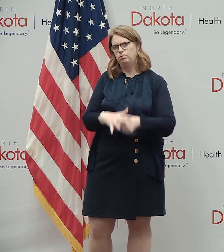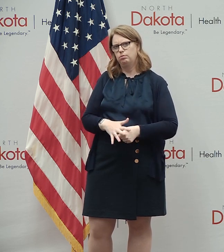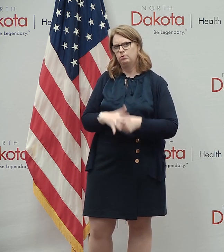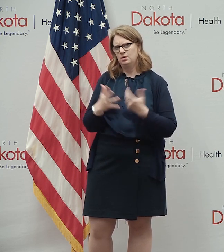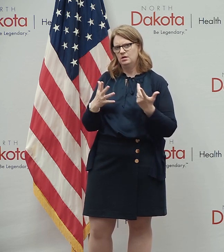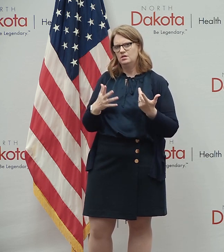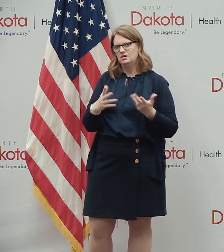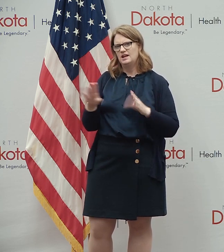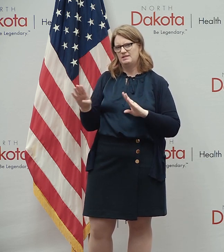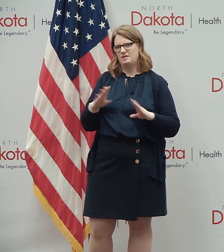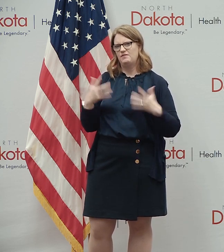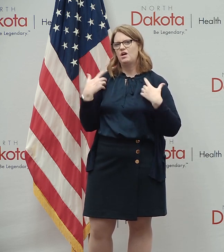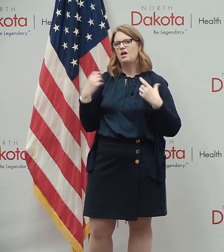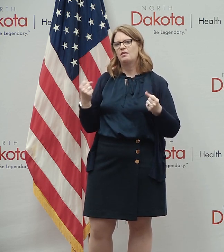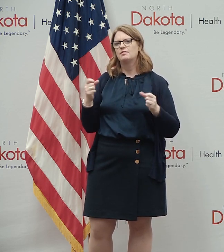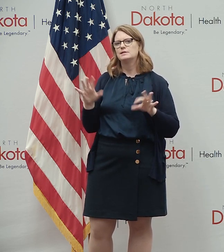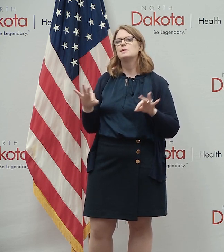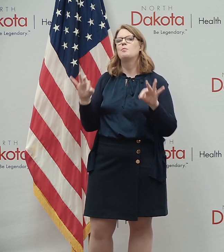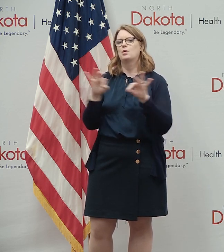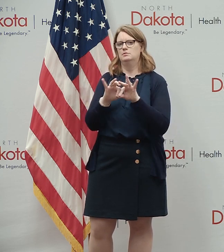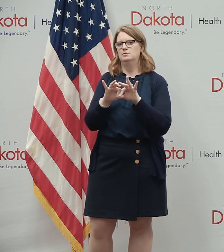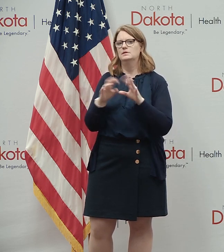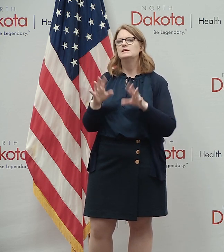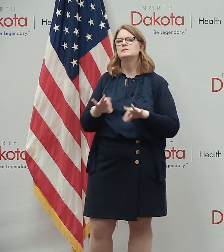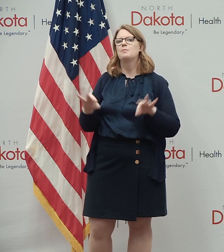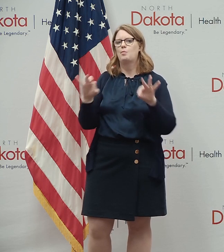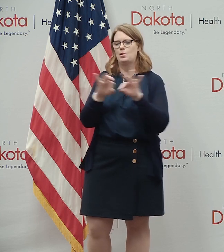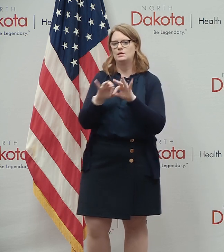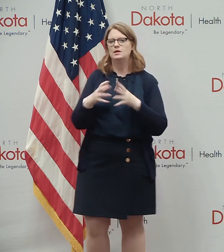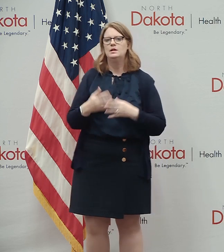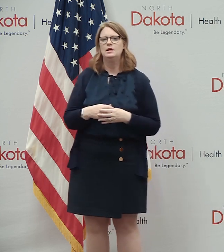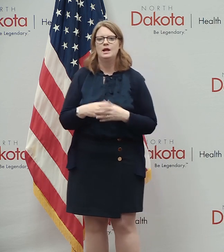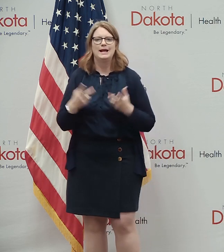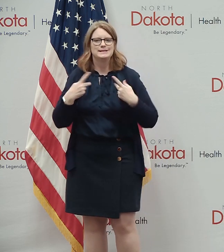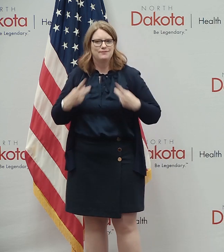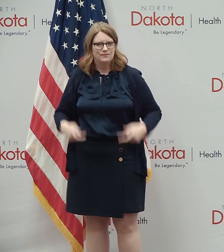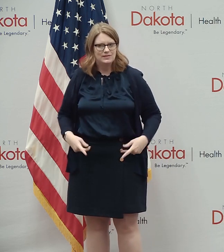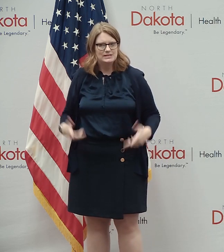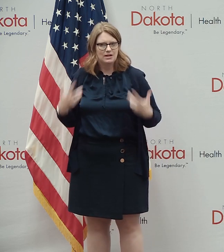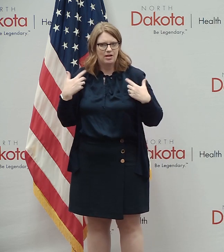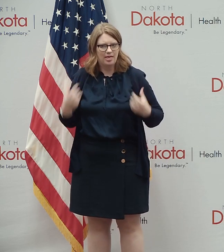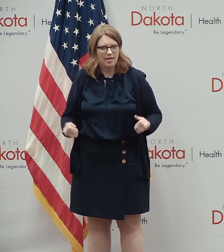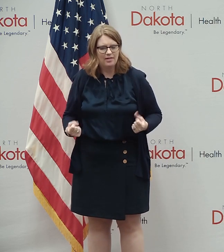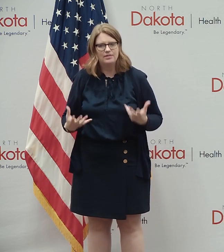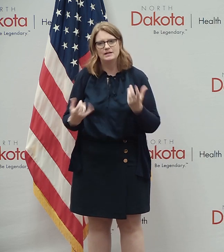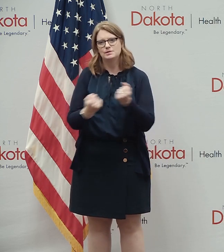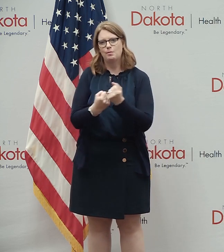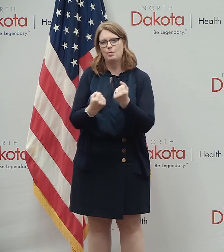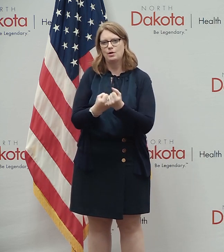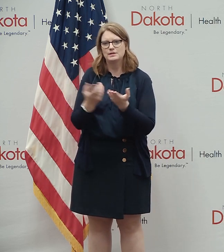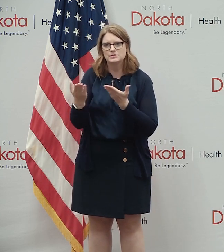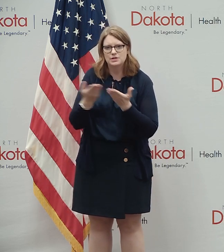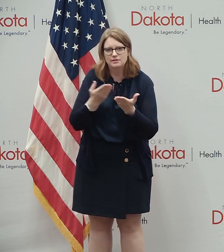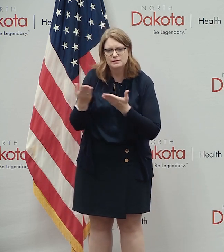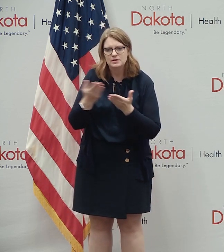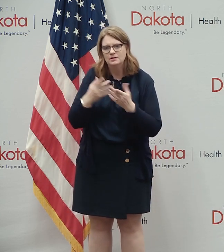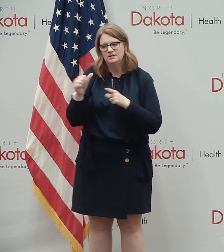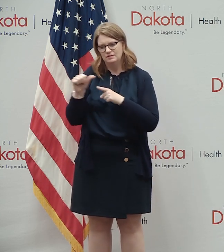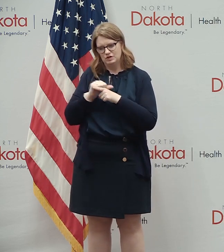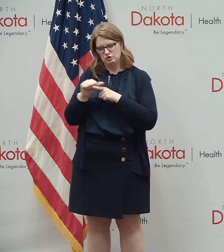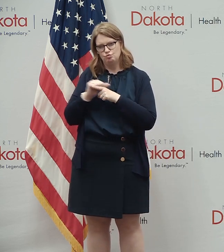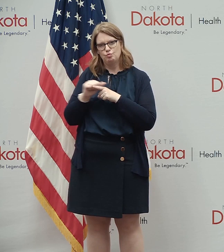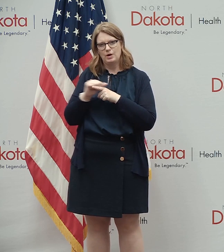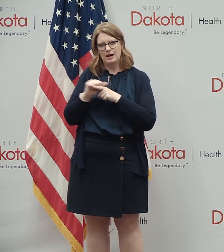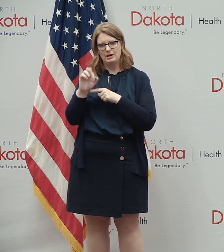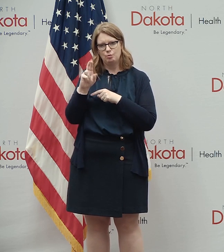health is important, is as vital to overall health and wellness as physical health, and supportive services from trained crisis